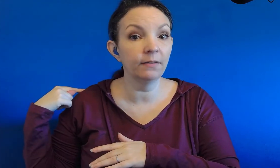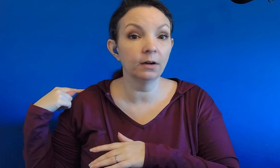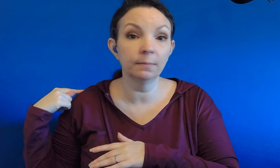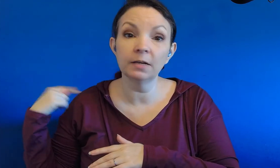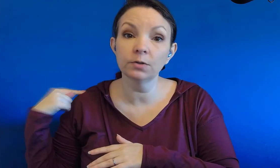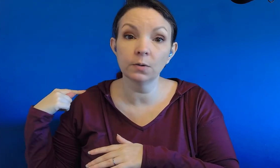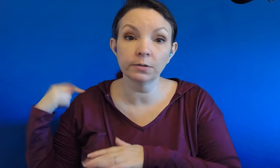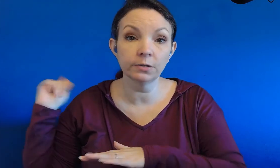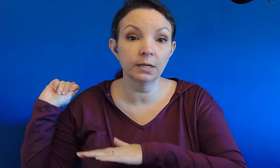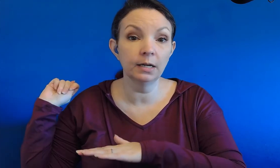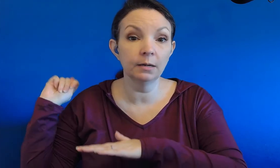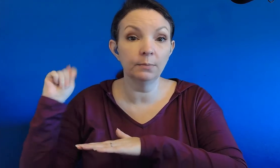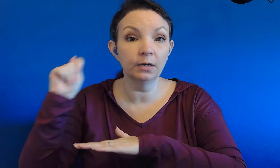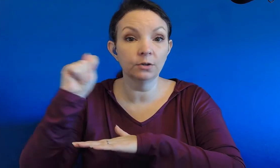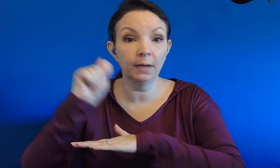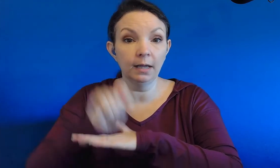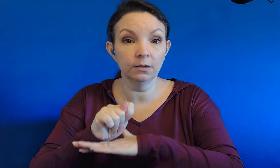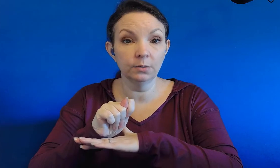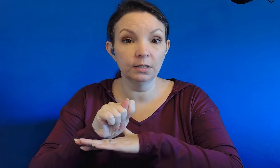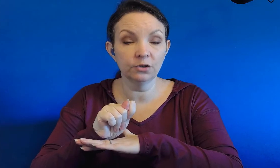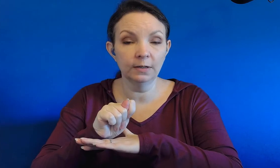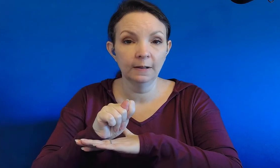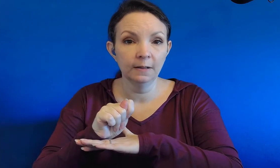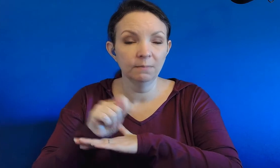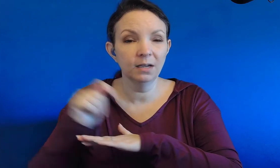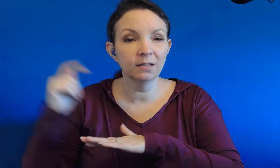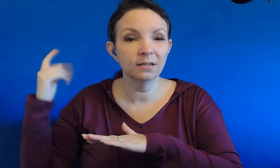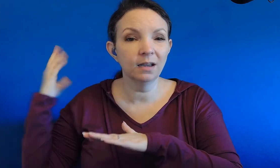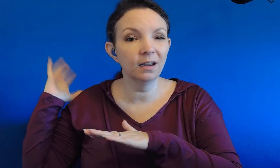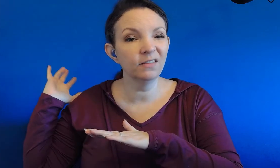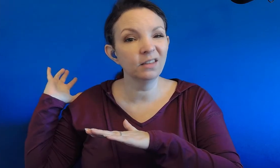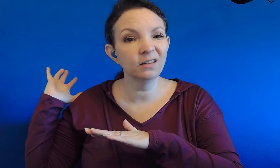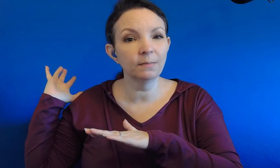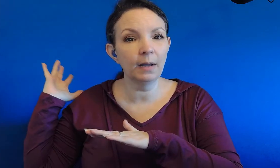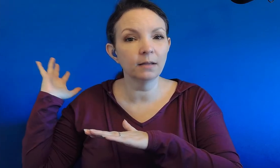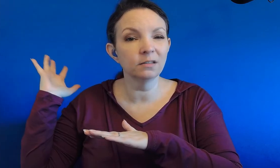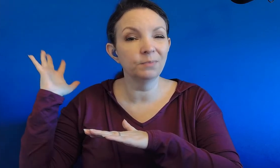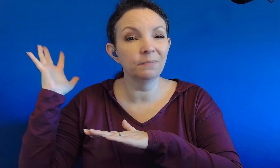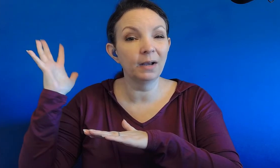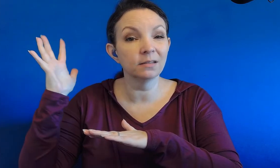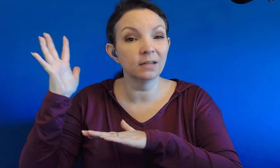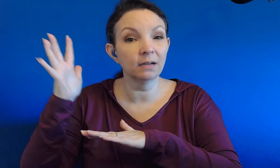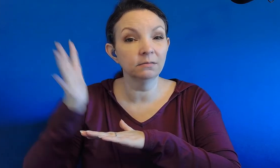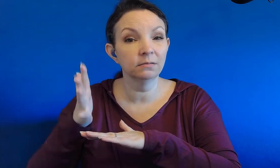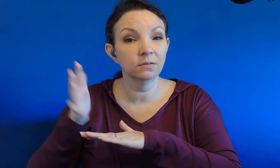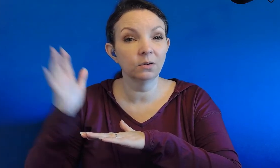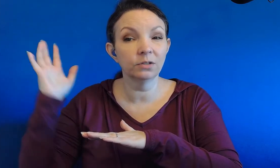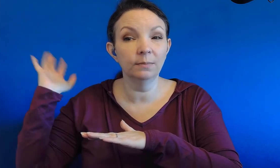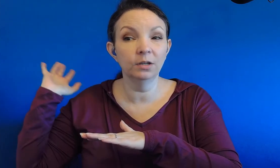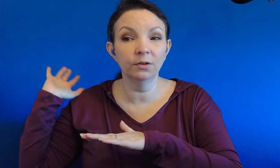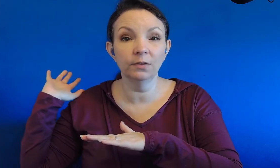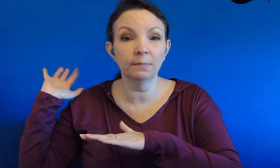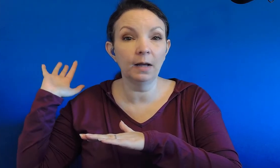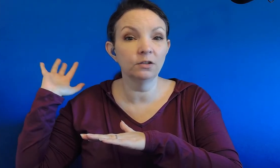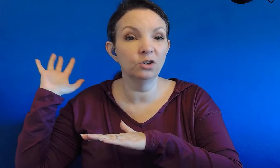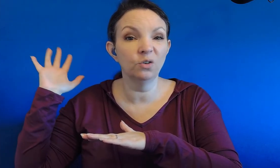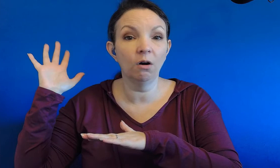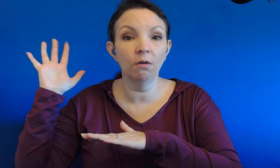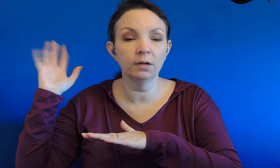my shoulders and I'm going to bring it to my hand. Tradition. Because you're taking everything in the past that's being passed down or something you do from the past that you do all the time. So we